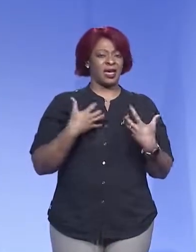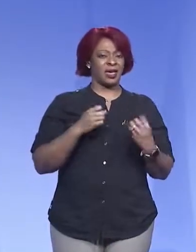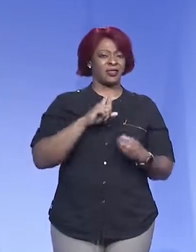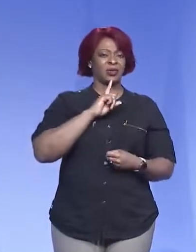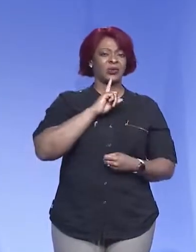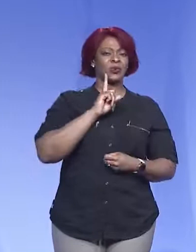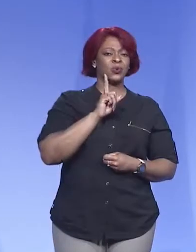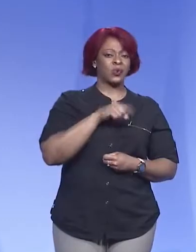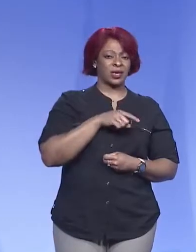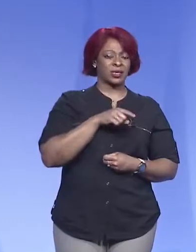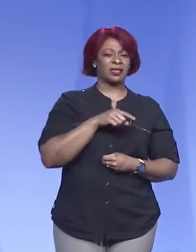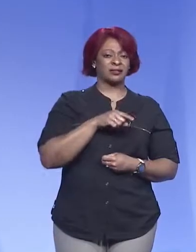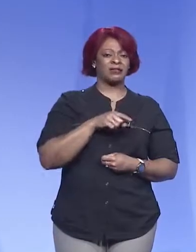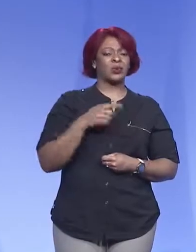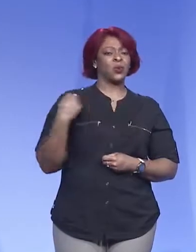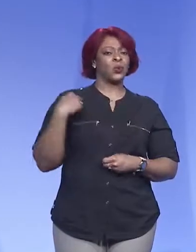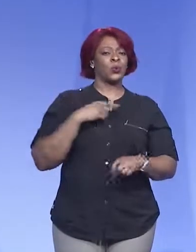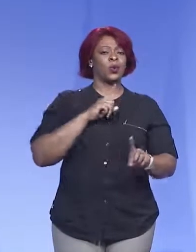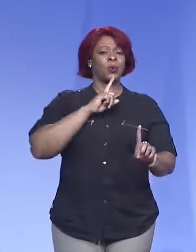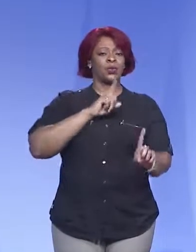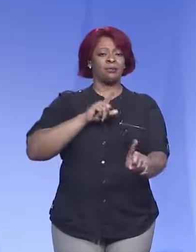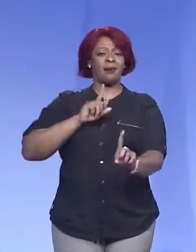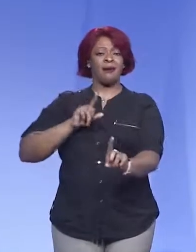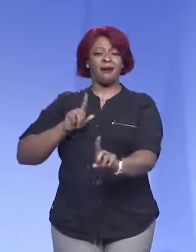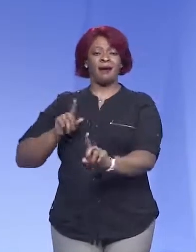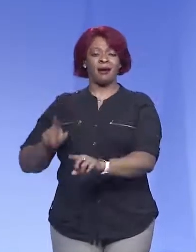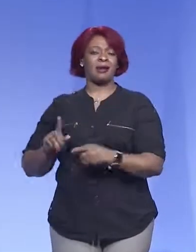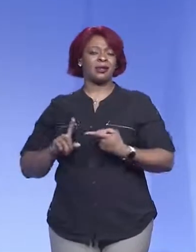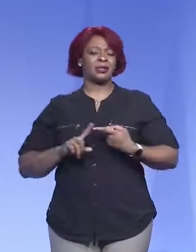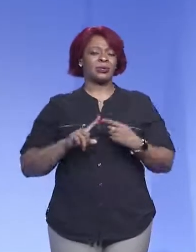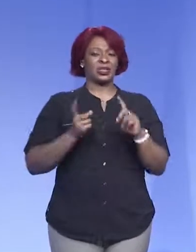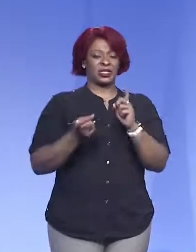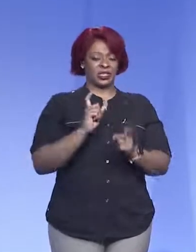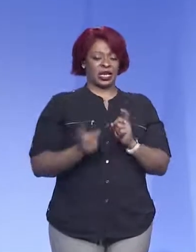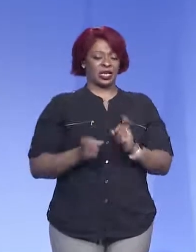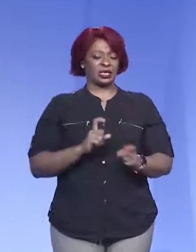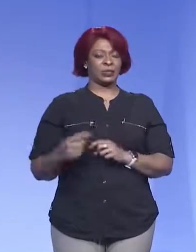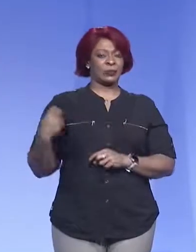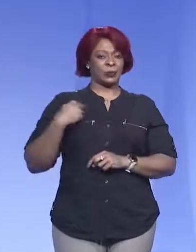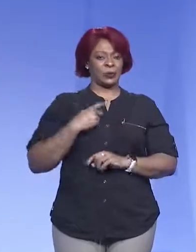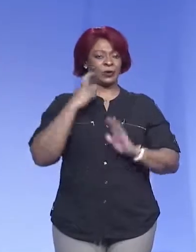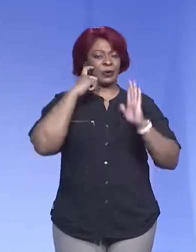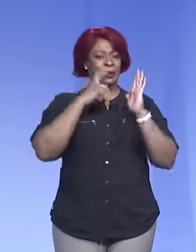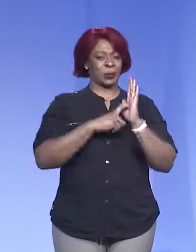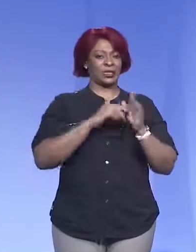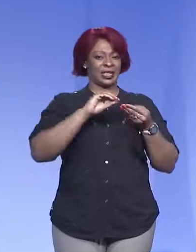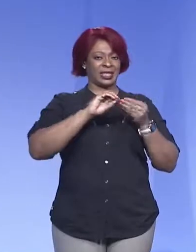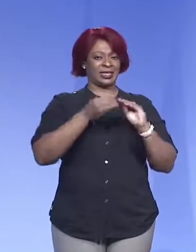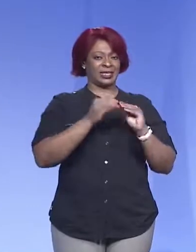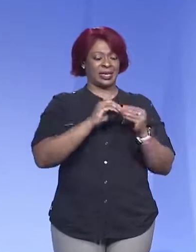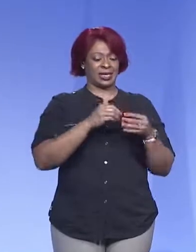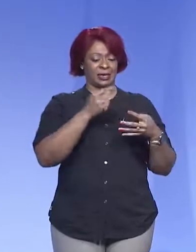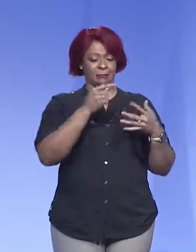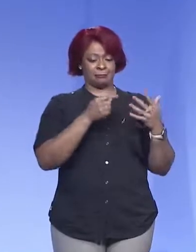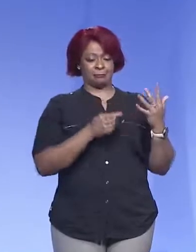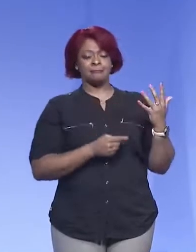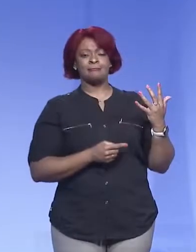directive as a response to the changes that we are seeing in the data. As we've